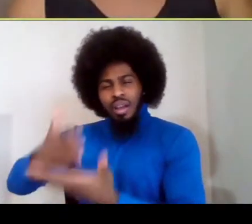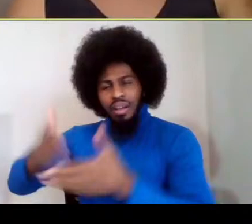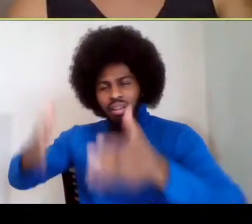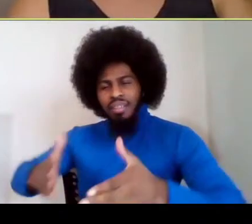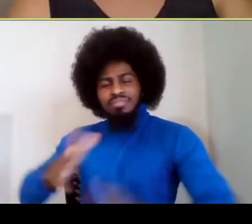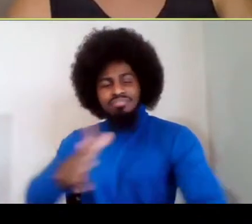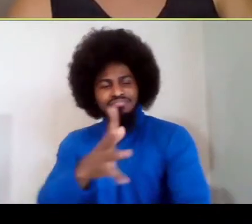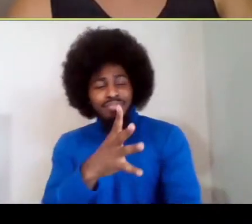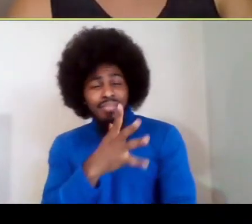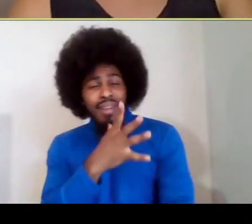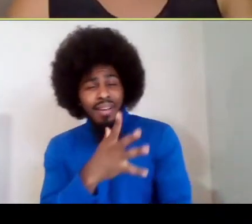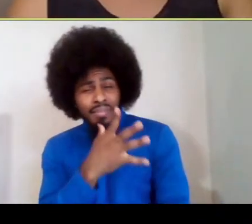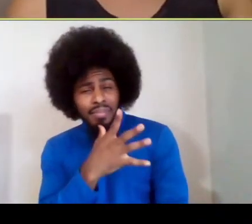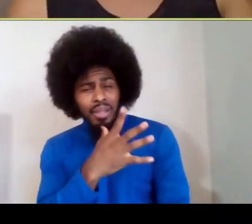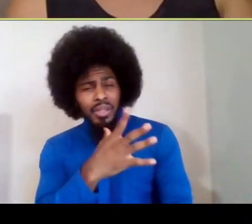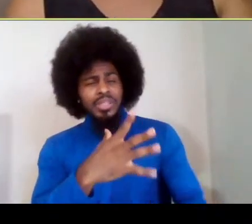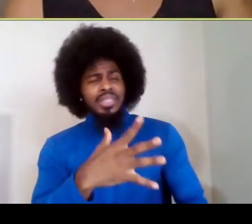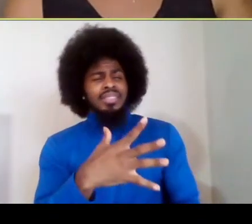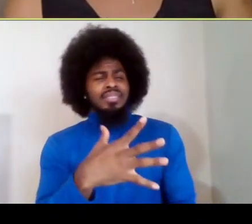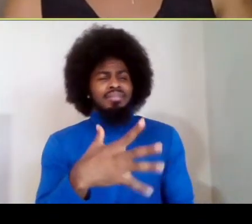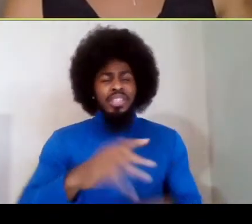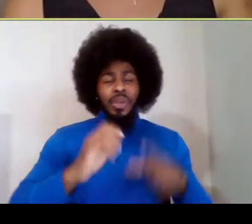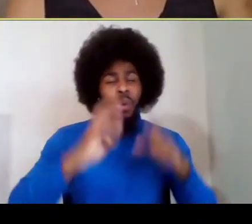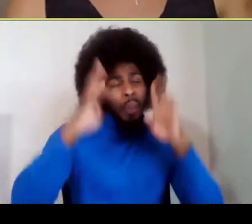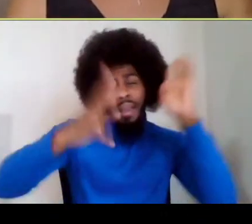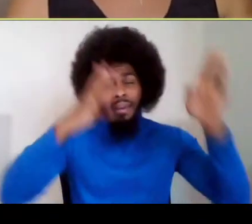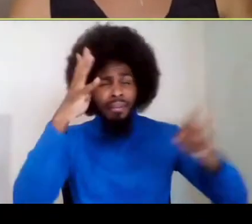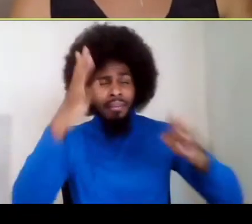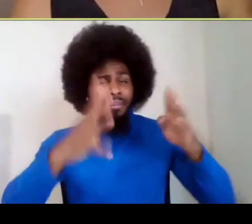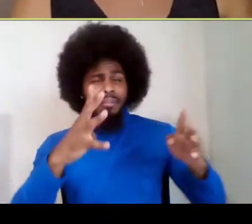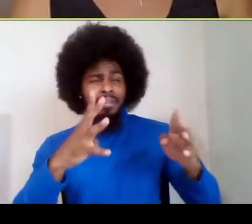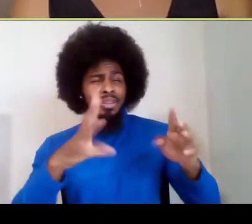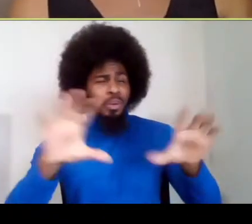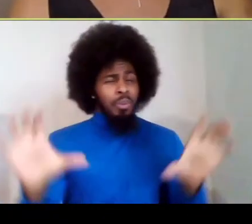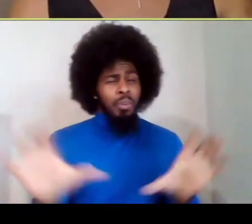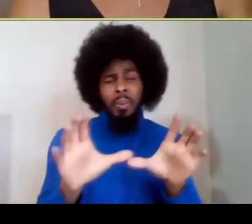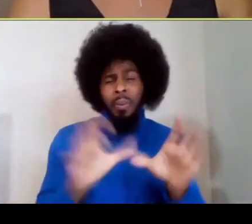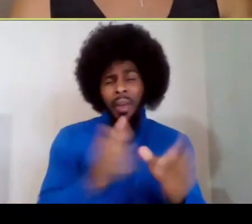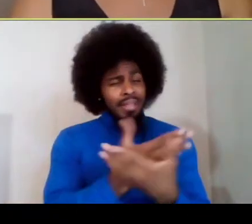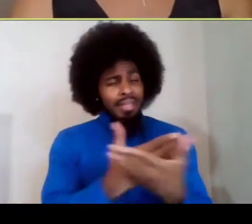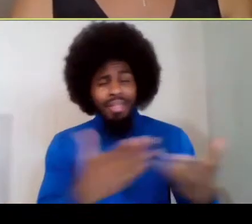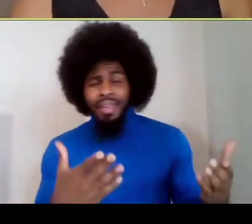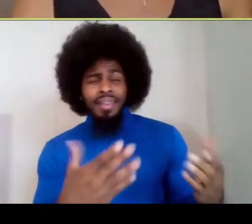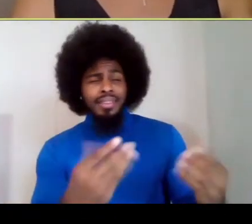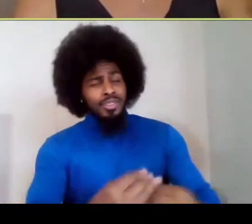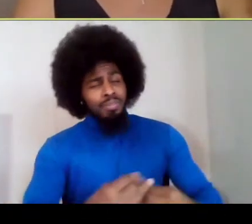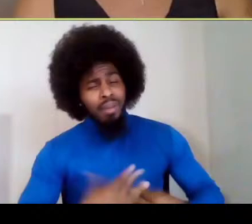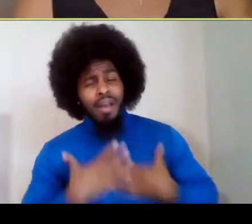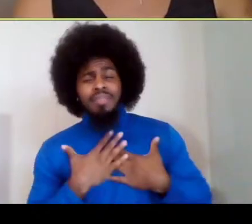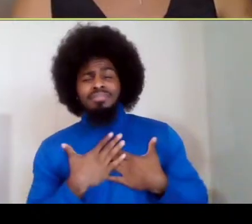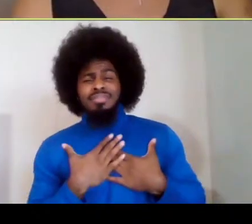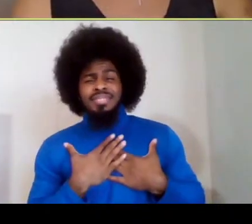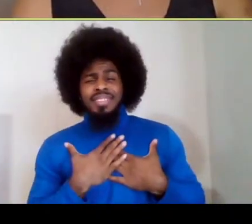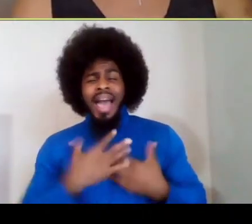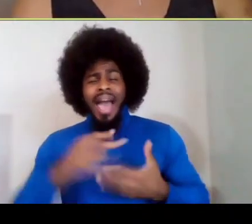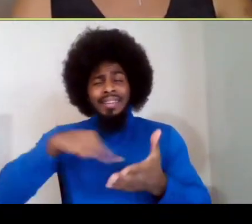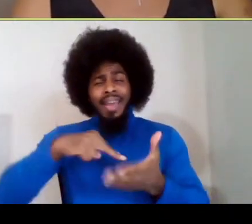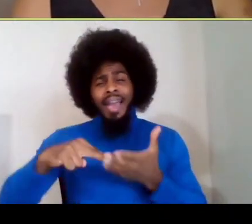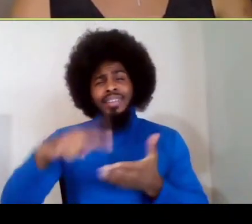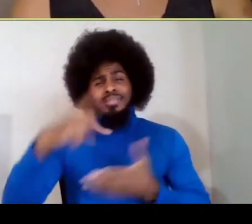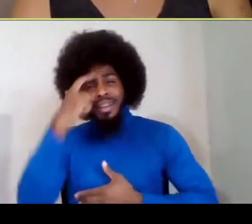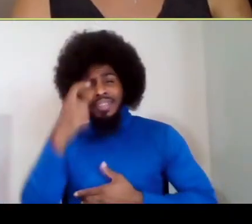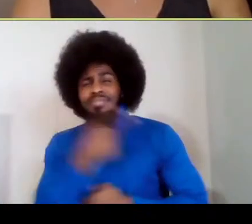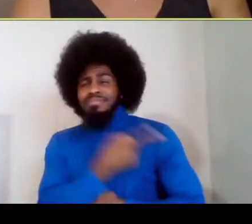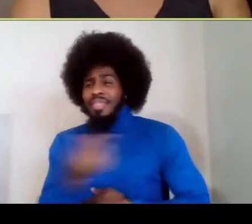dance because of them. My son Tamayo, visual artist and poet, keeps me present as I witness his growing